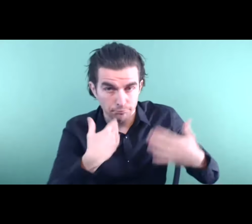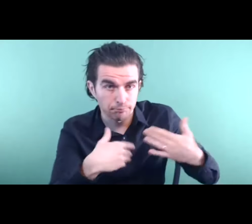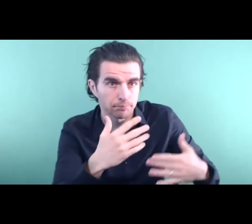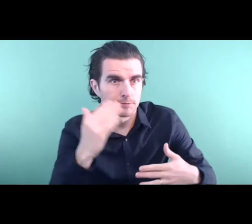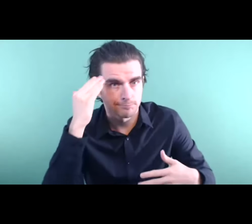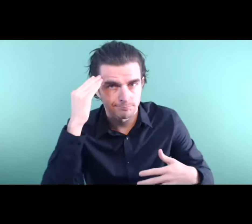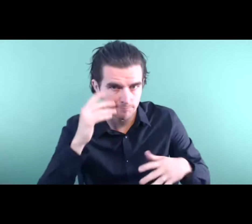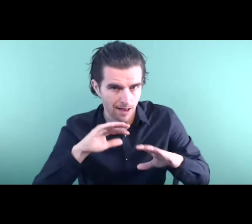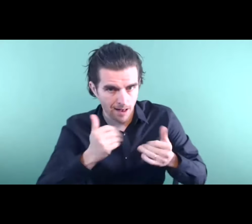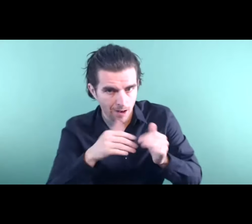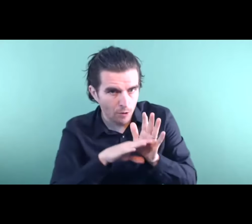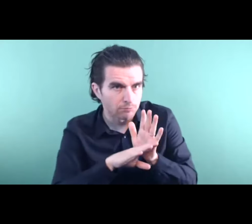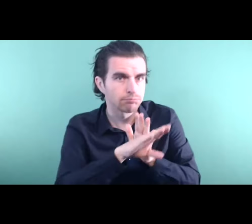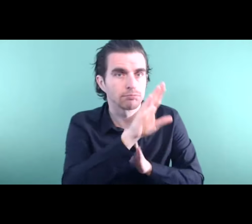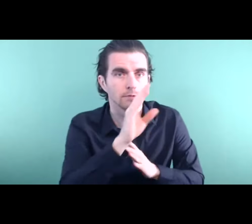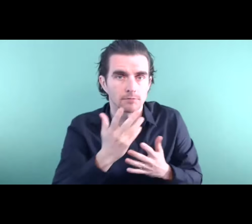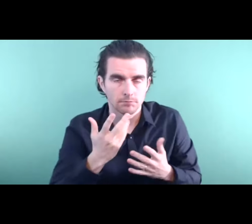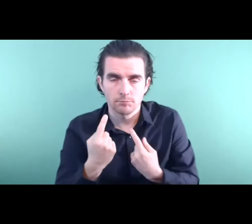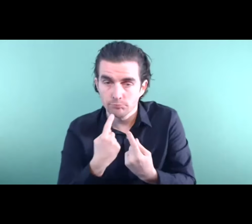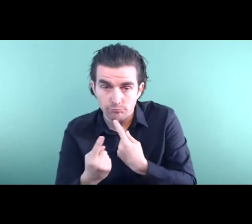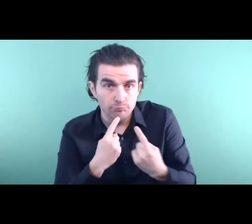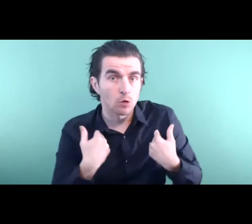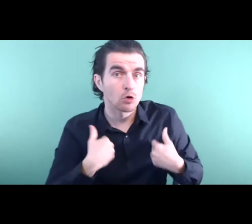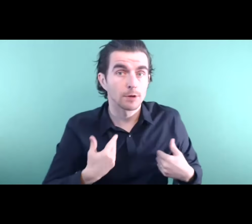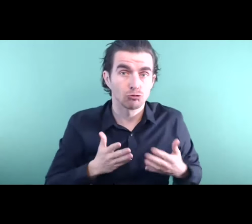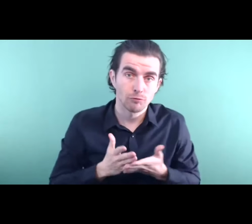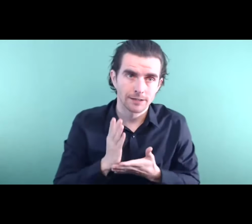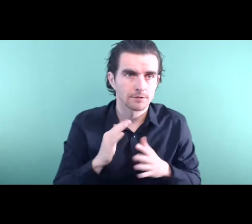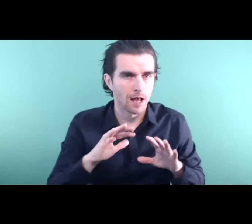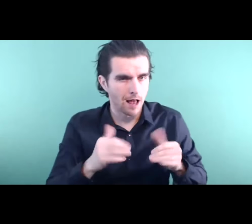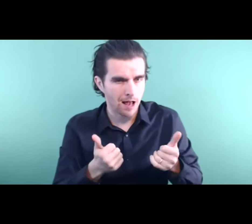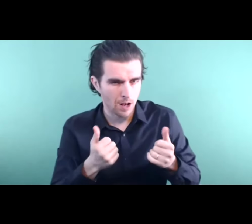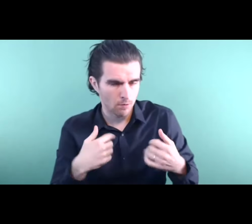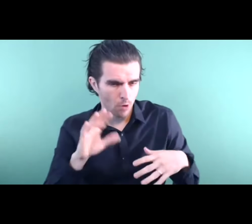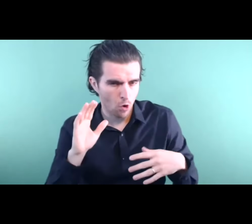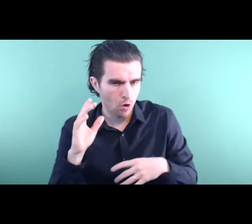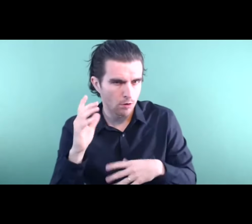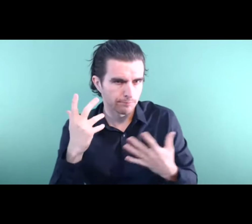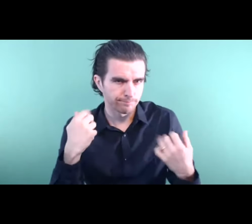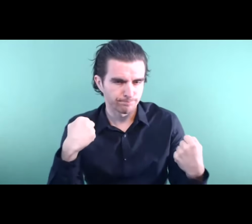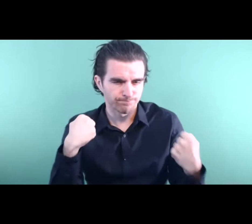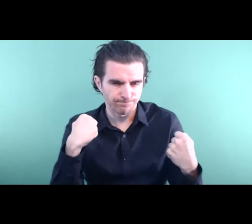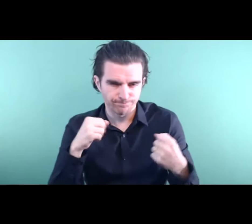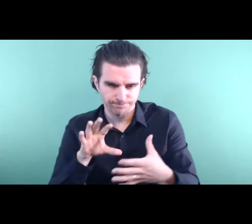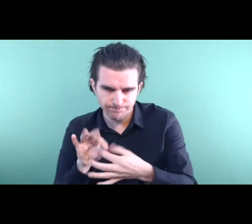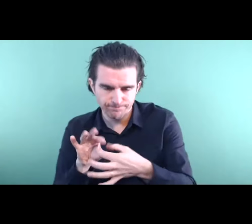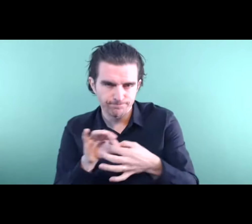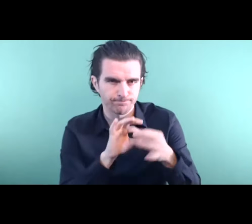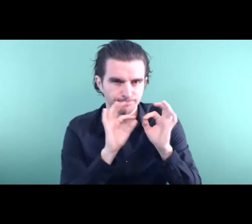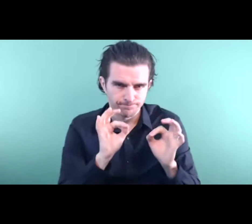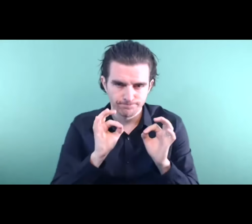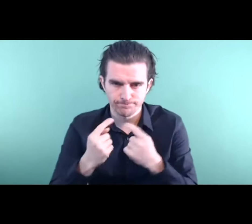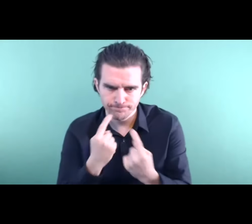experiences with the National University of Galway in Ireland, of course, also with Leeds, with Australia, with